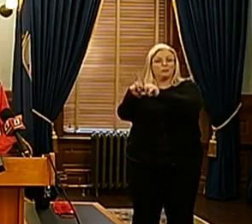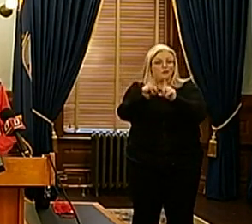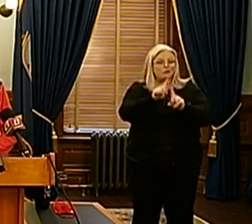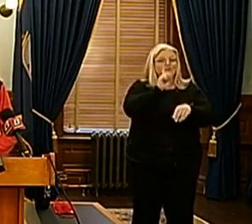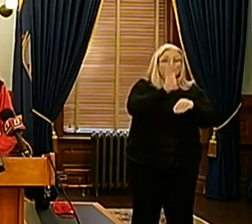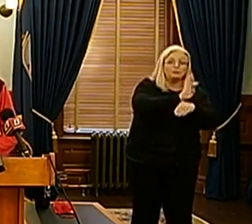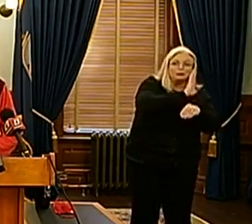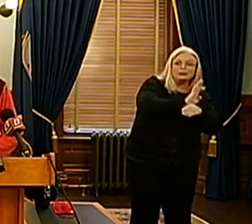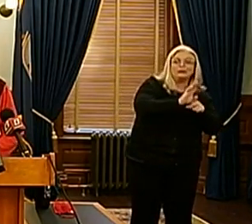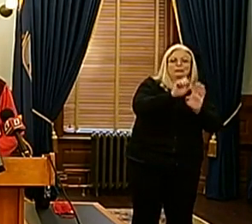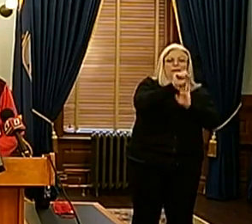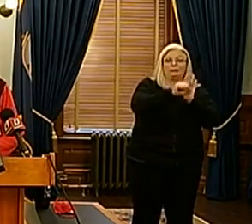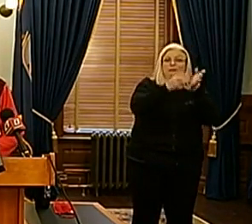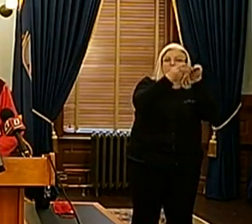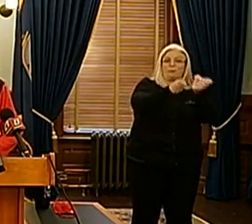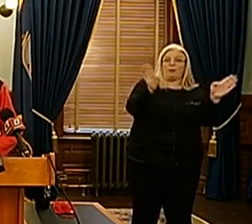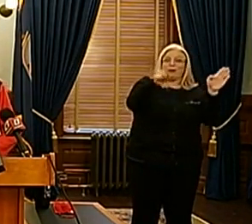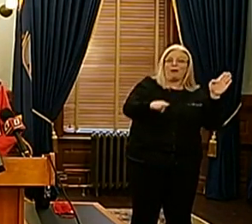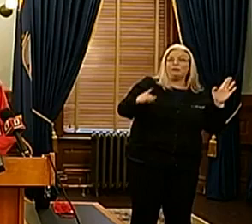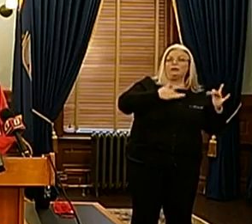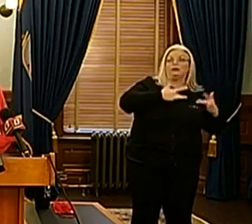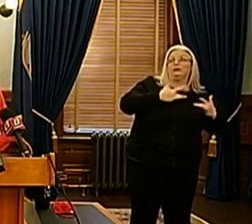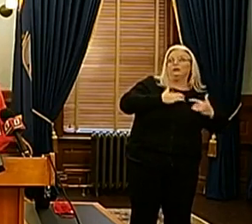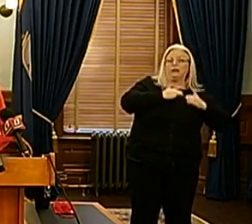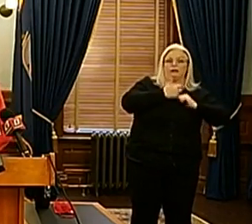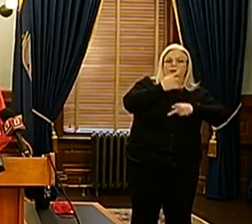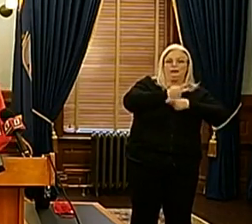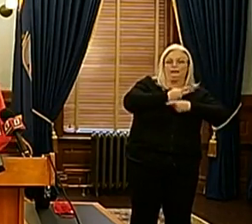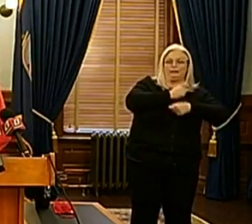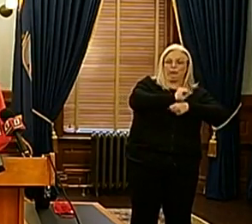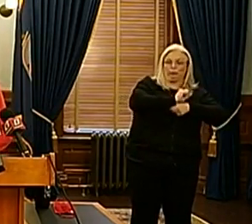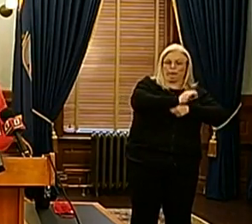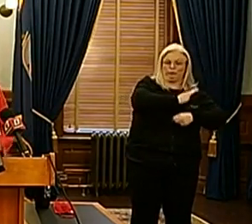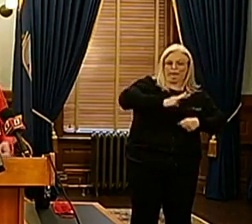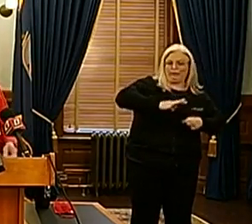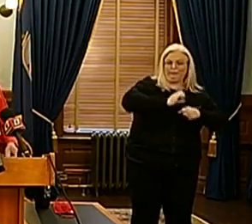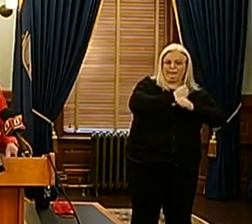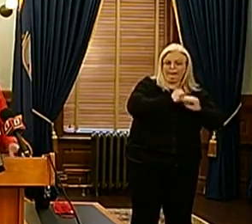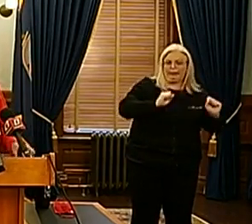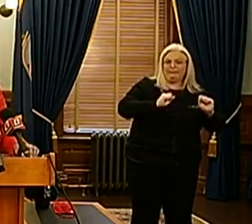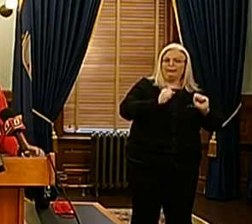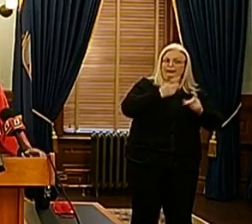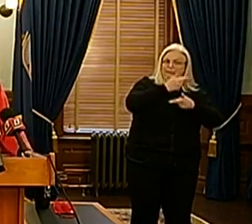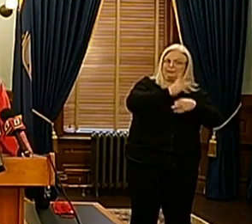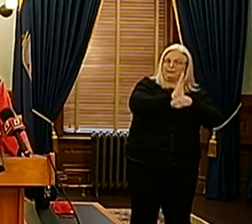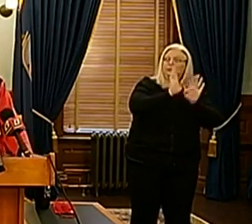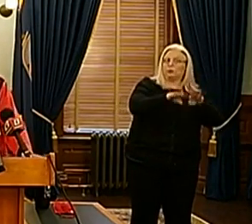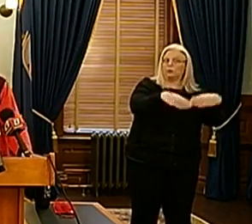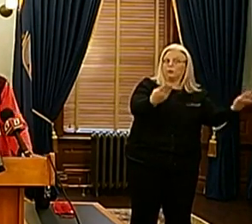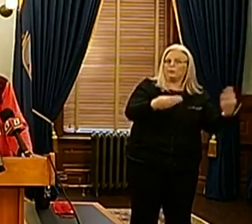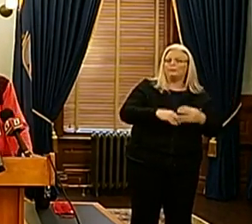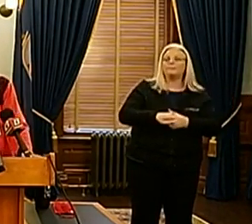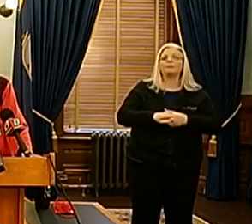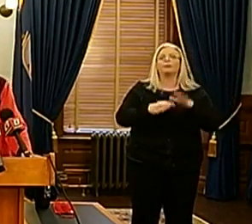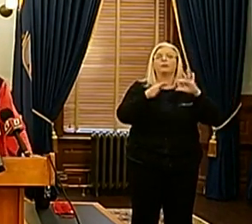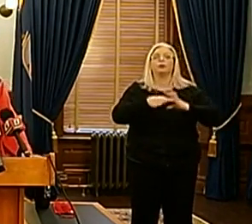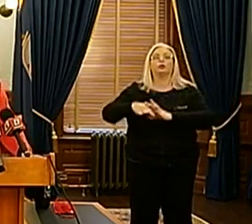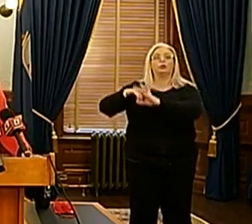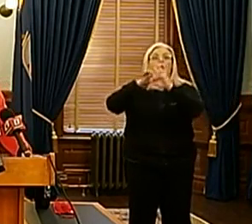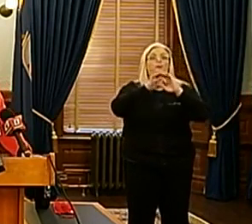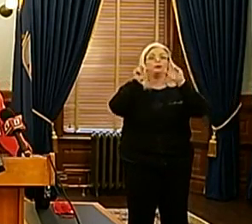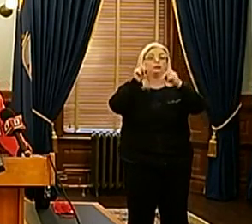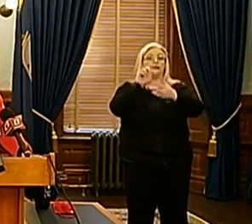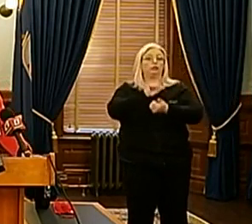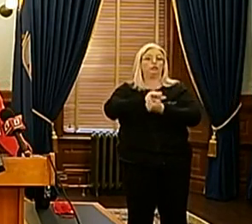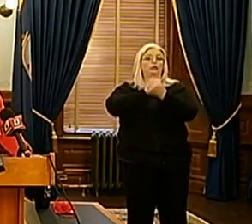for businesses across the state worried about keeping their workforces safe and their doors open. A unified testing